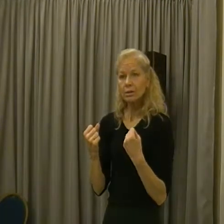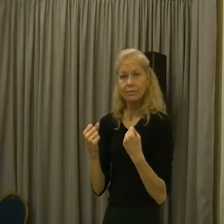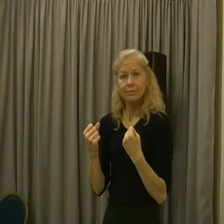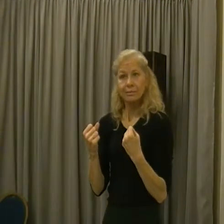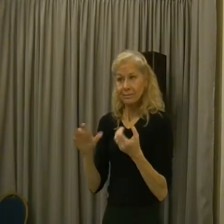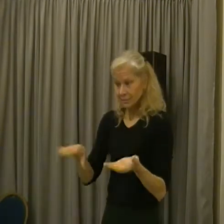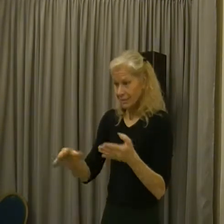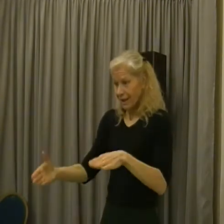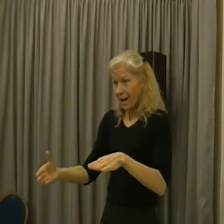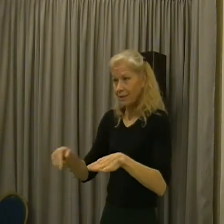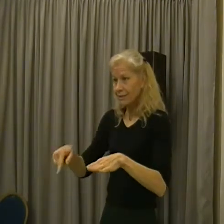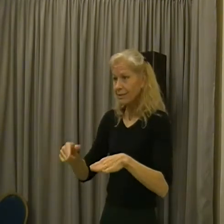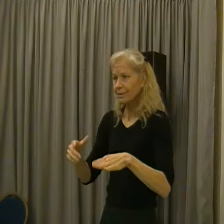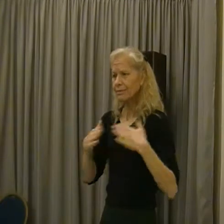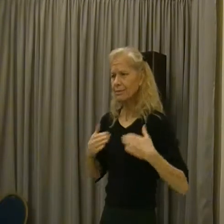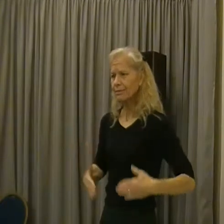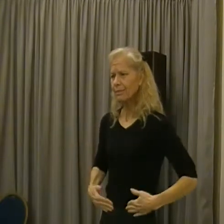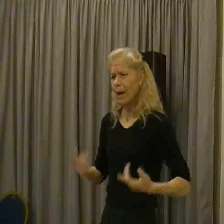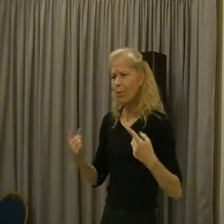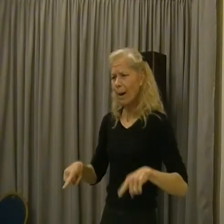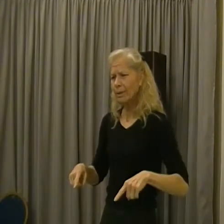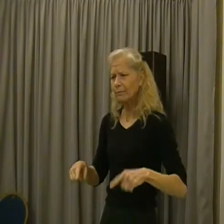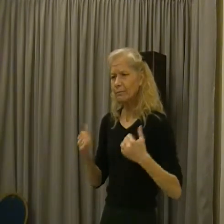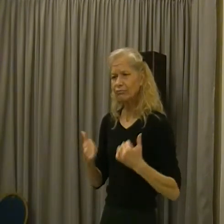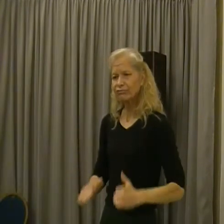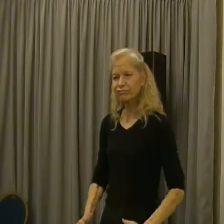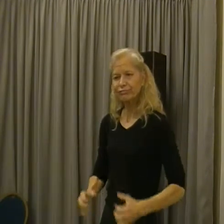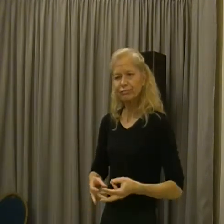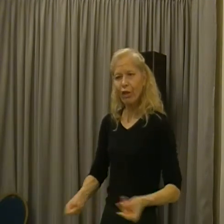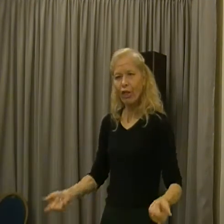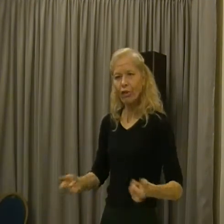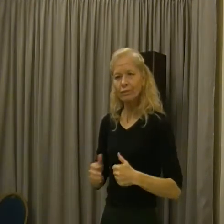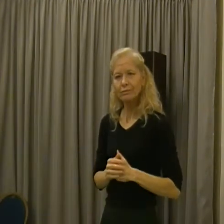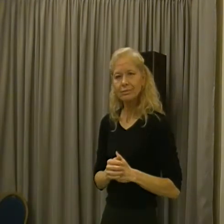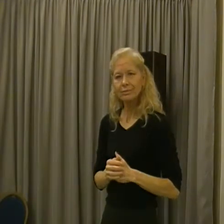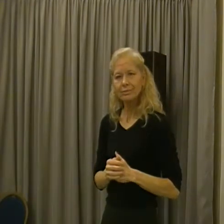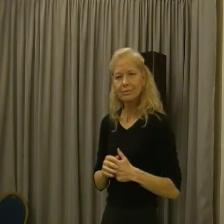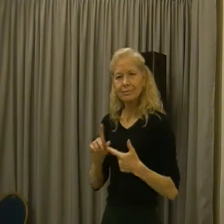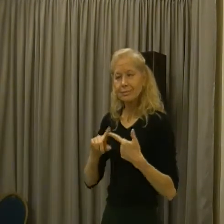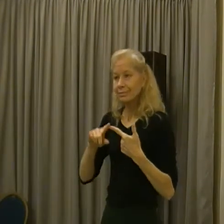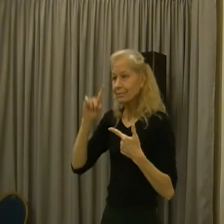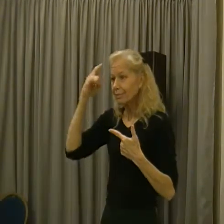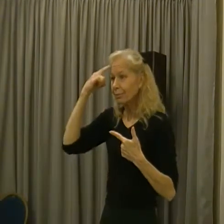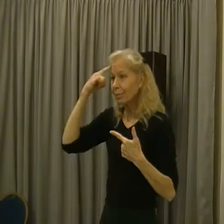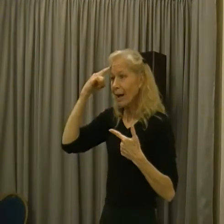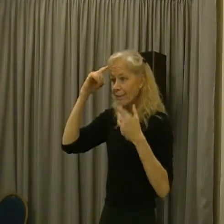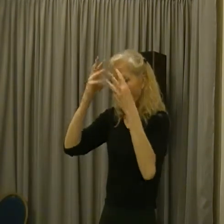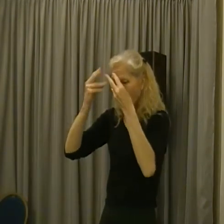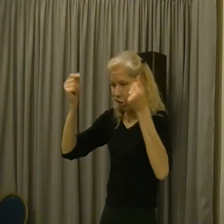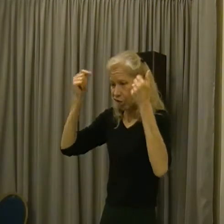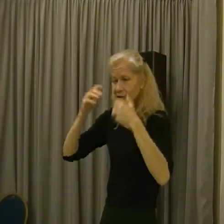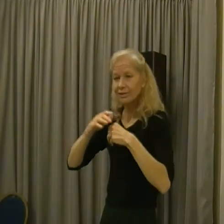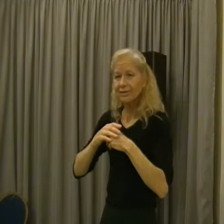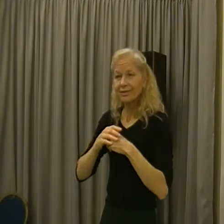6:17, "Charge them that are rich in this world that they be not high-minded nor trust in uncertain